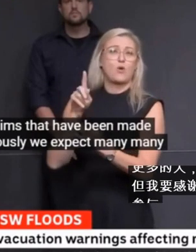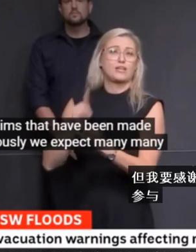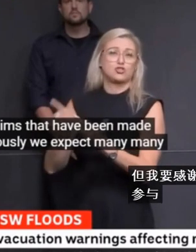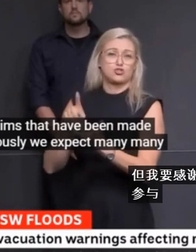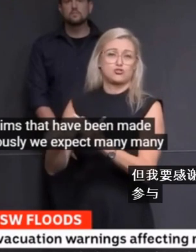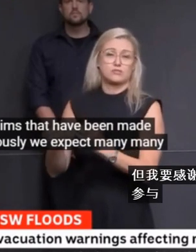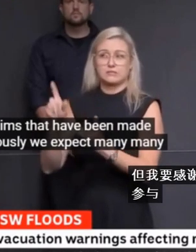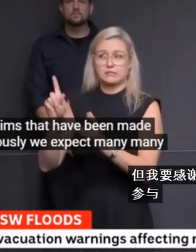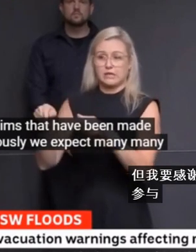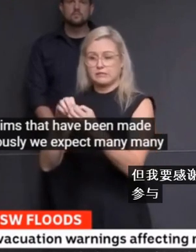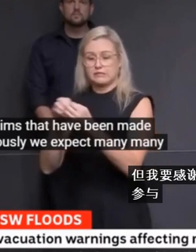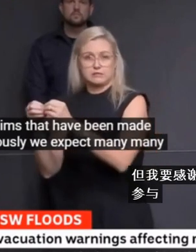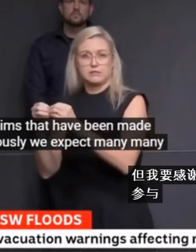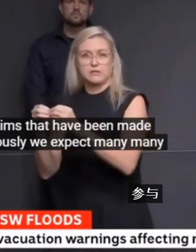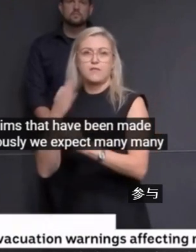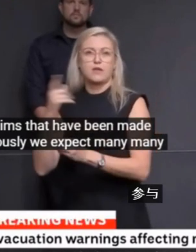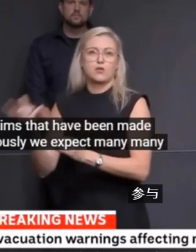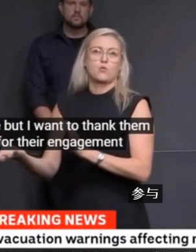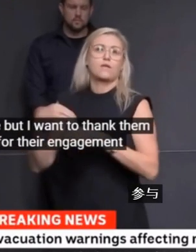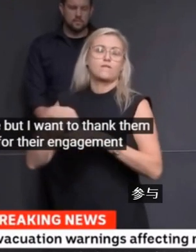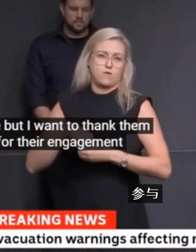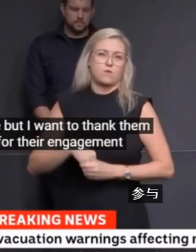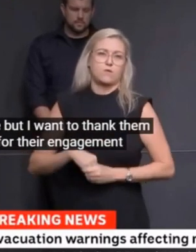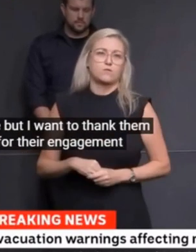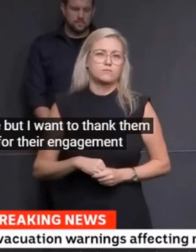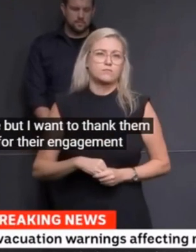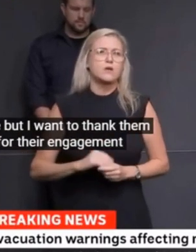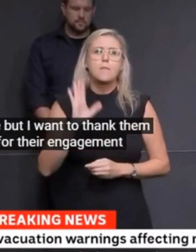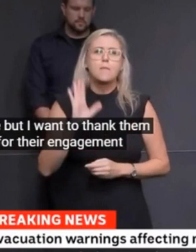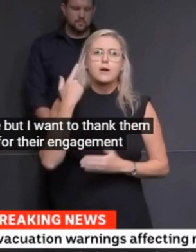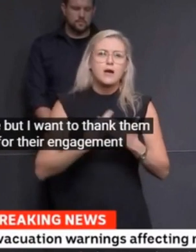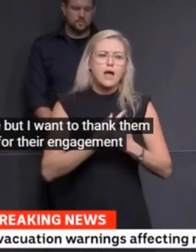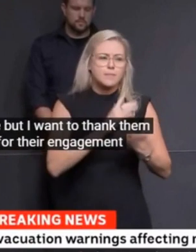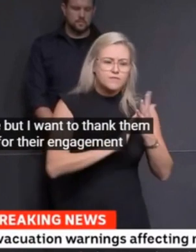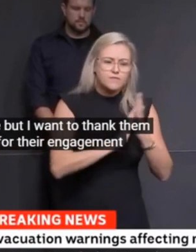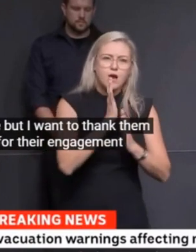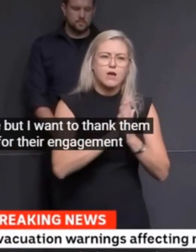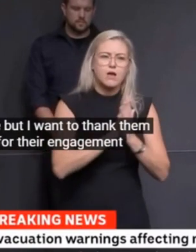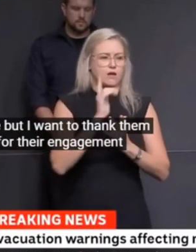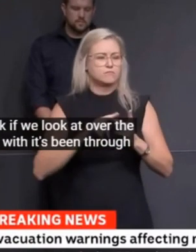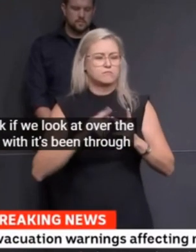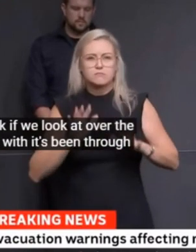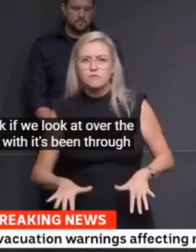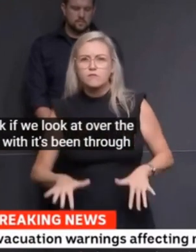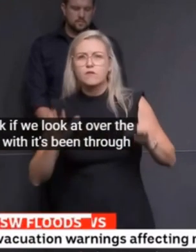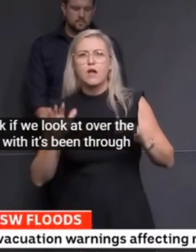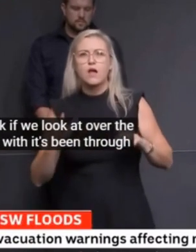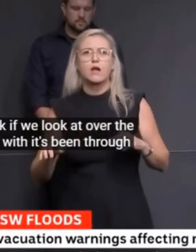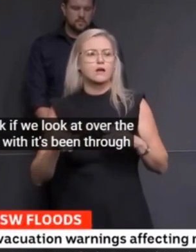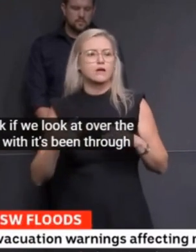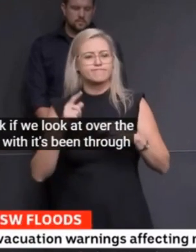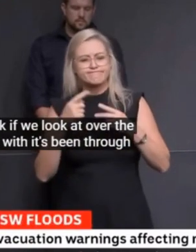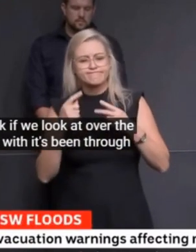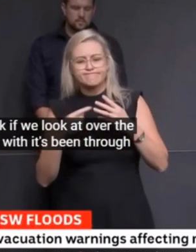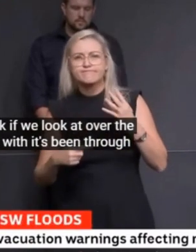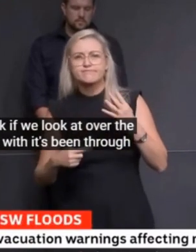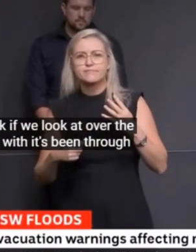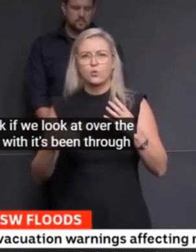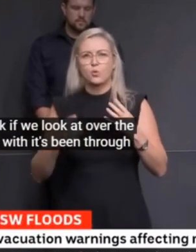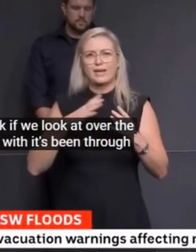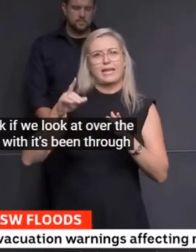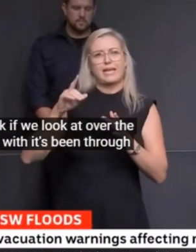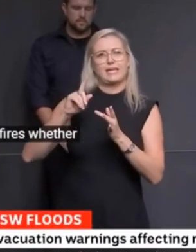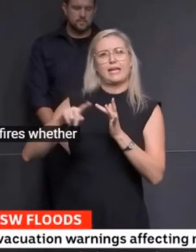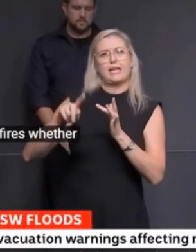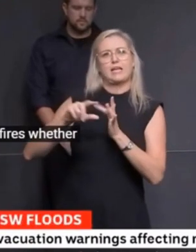them for their engagement. I think if we look over the past, whether it's been through bushfires, whether it's been through floods, we've always relied on